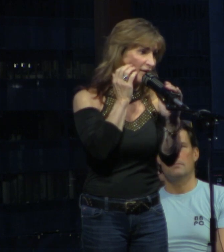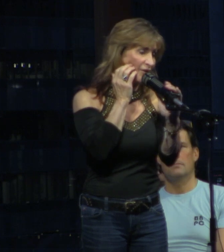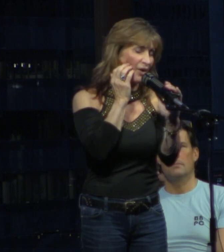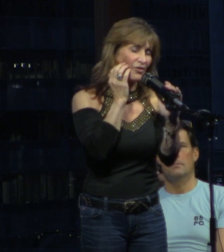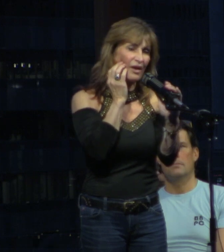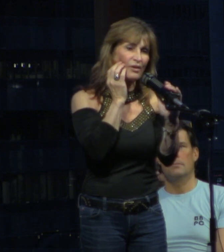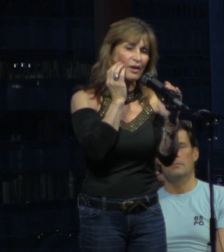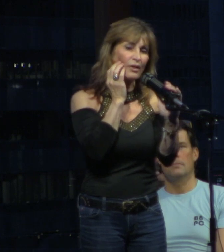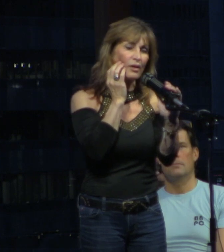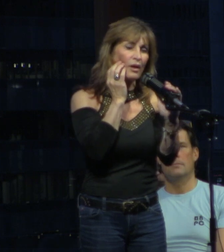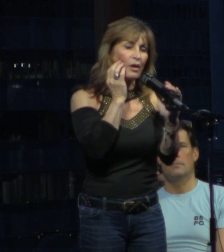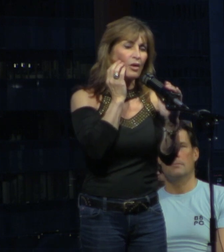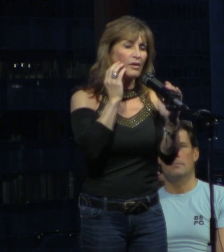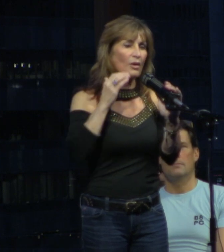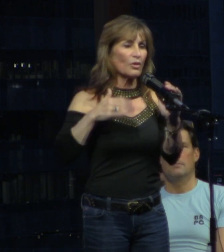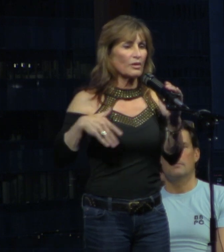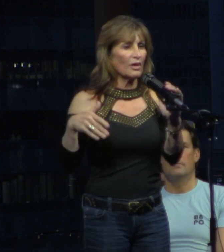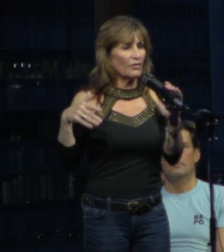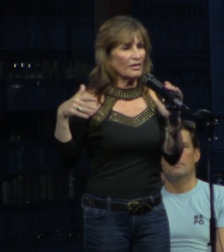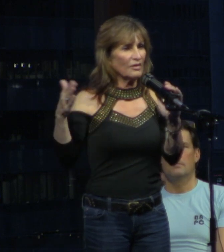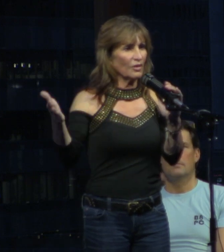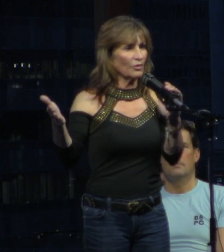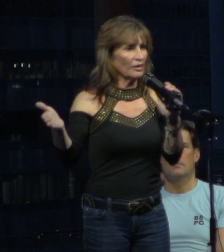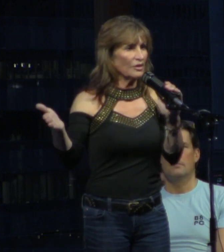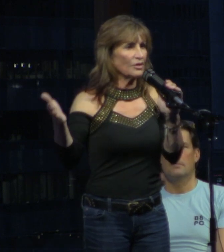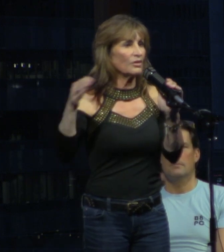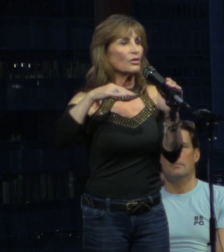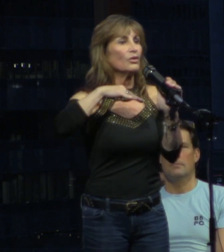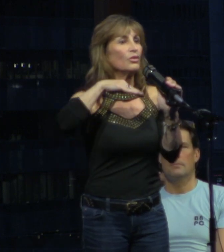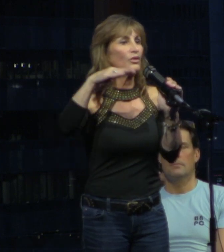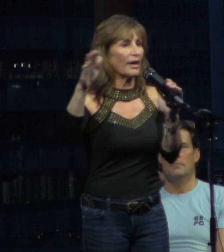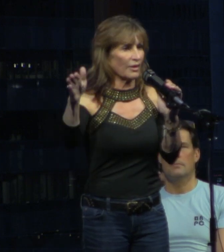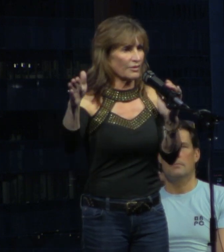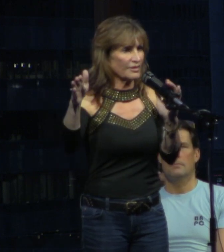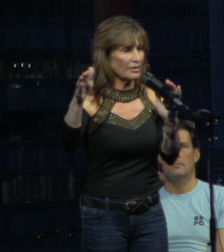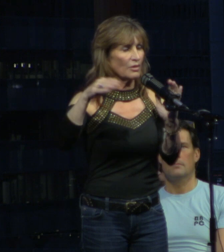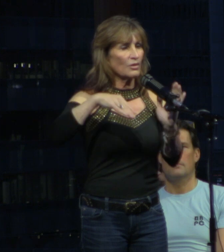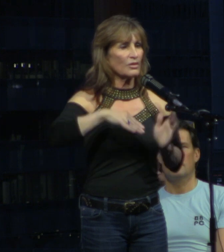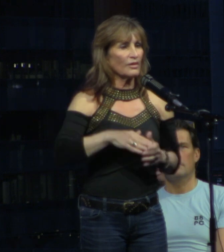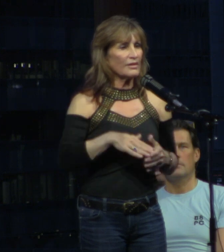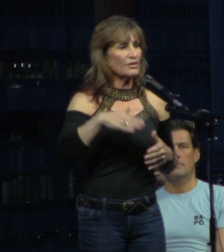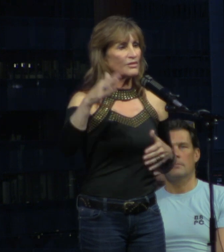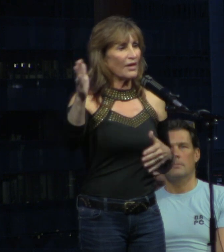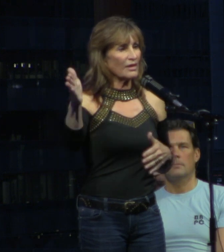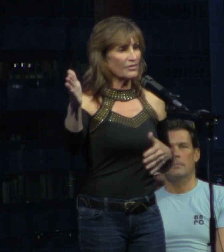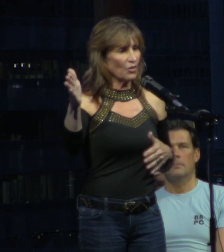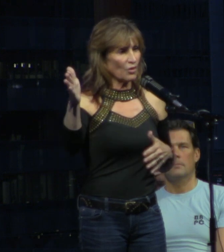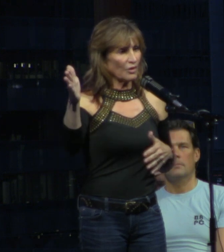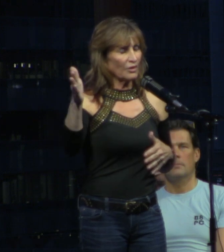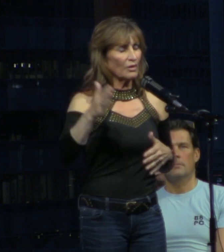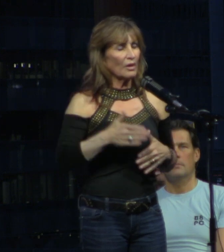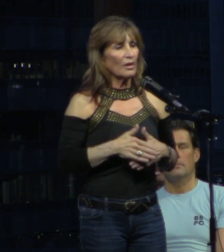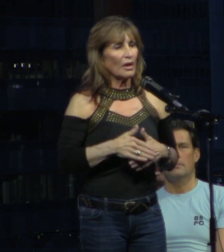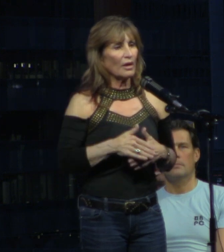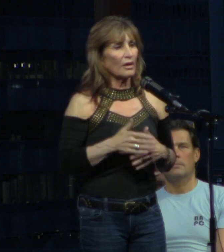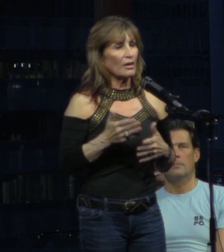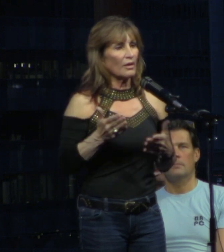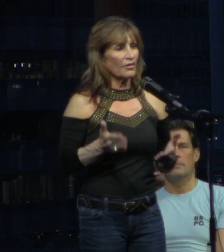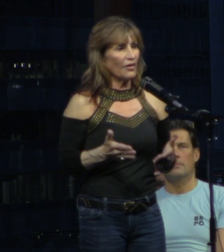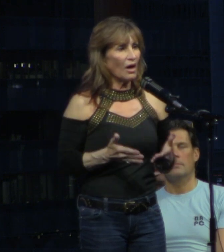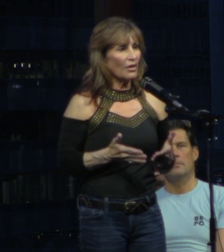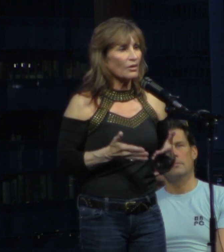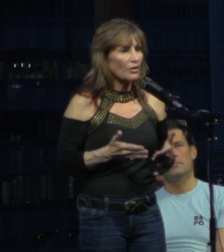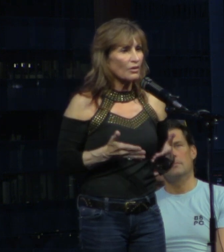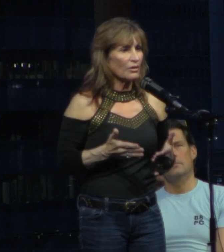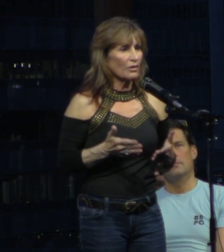me, quite frankly. They were of a different religion. Who cares? So let's just fast forward. And